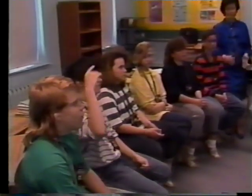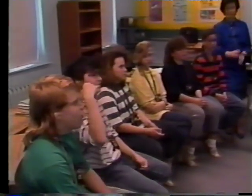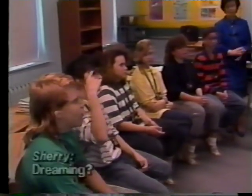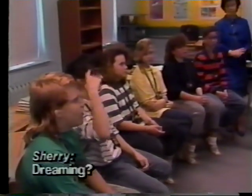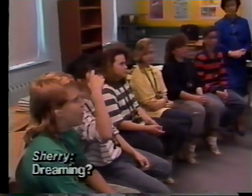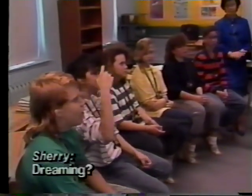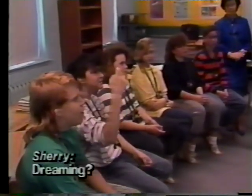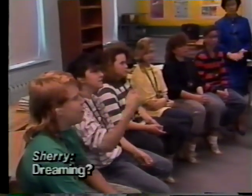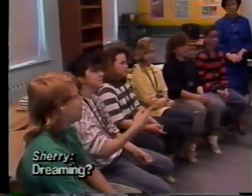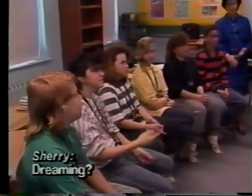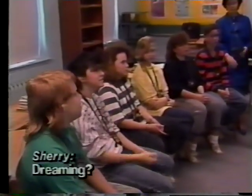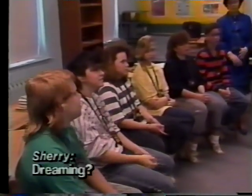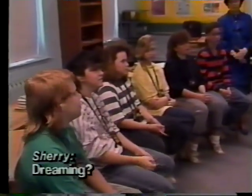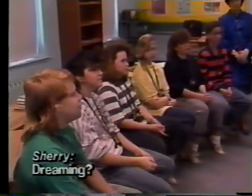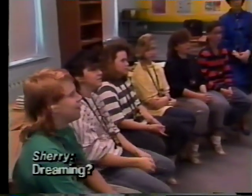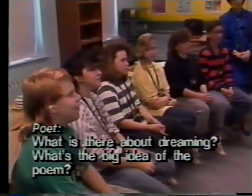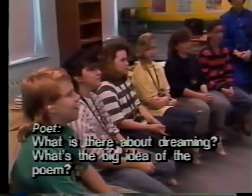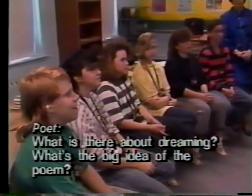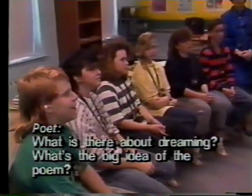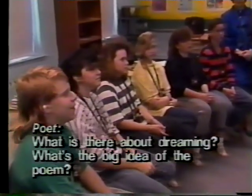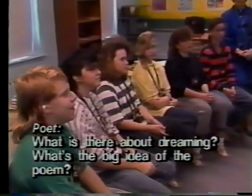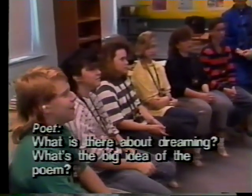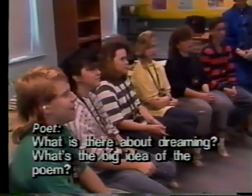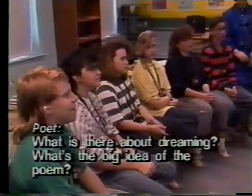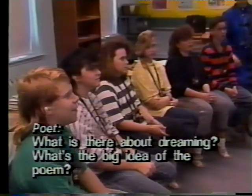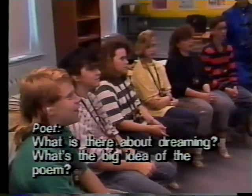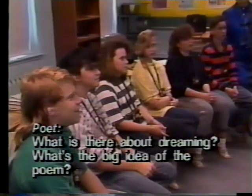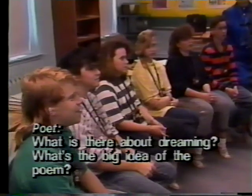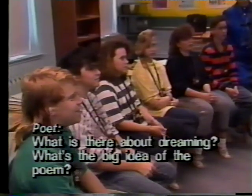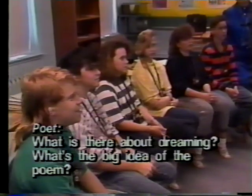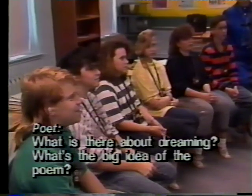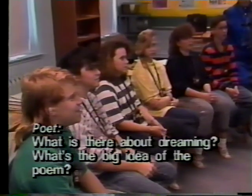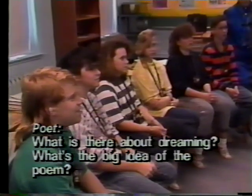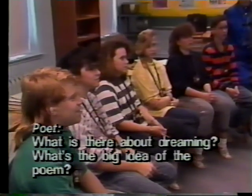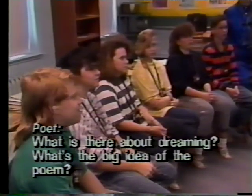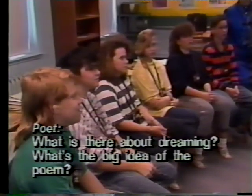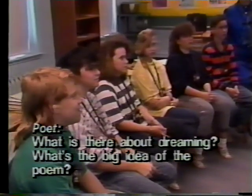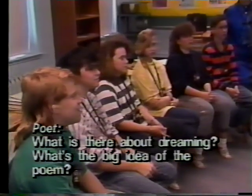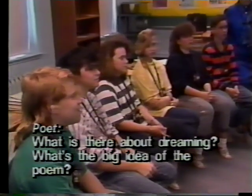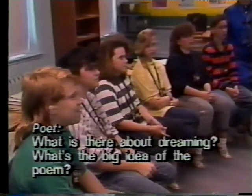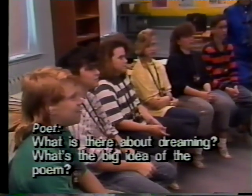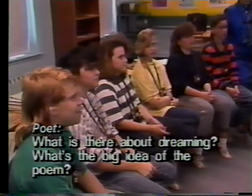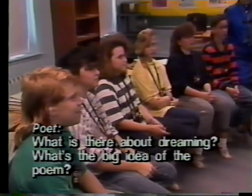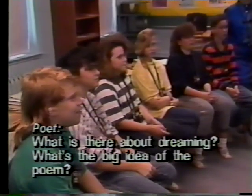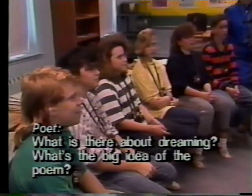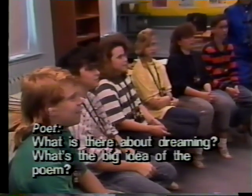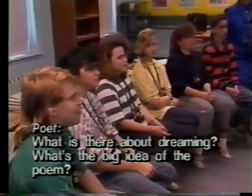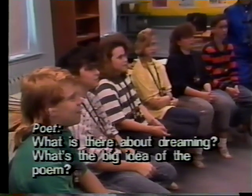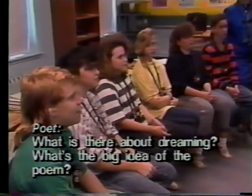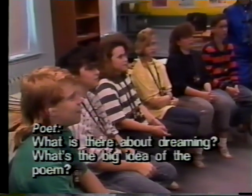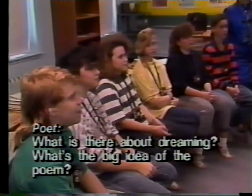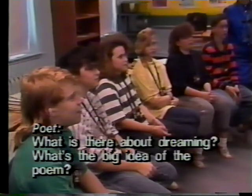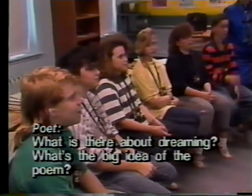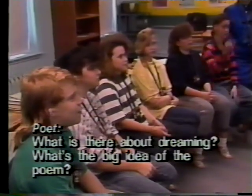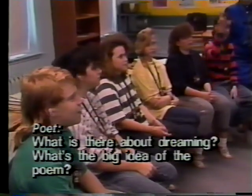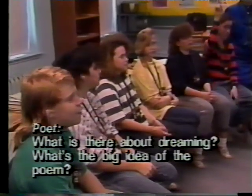What? Dreaming. What is there about dreaming? What's the big idea in the poem?